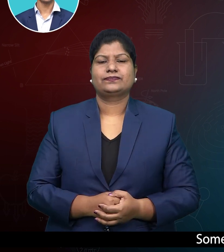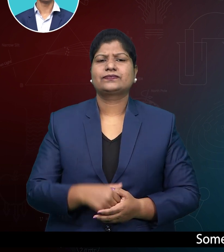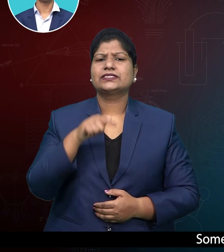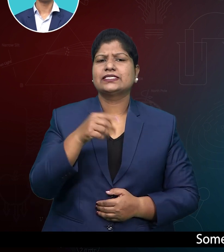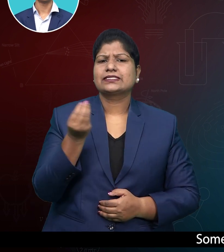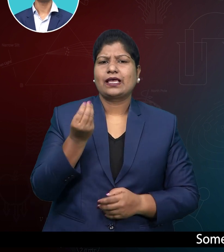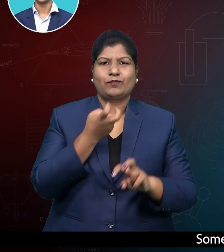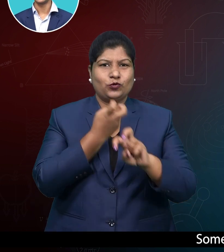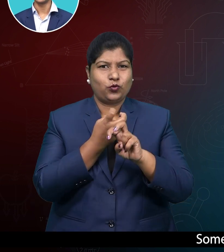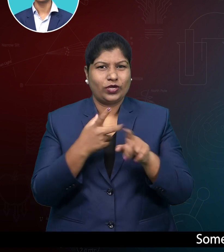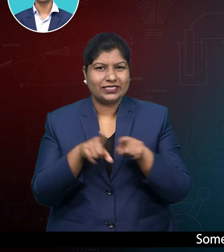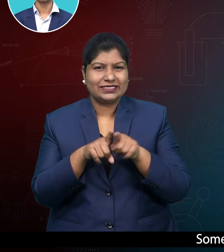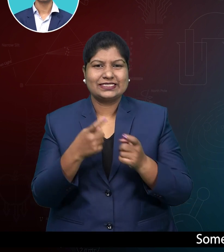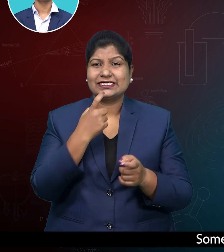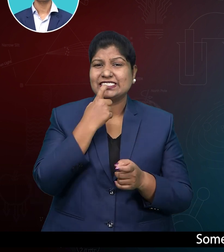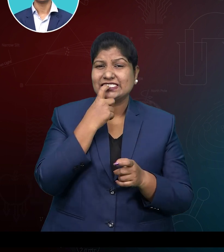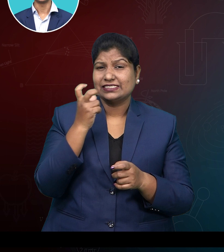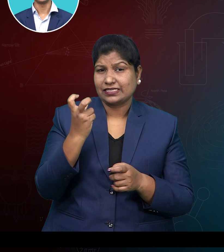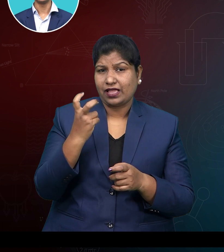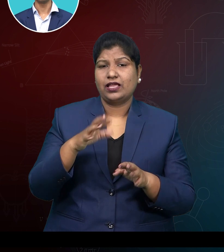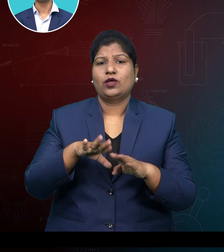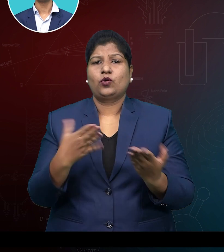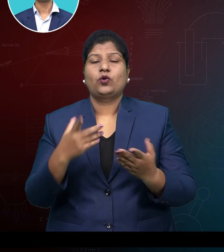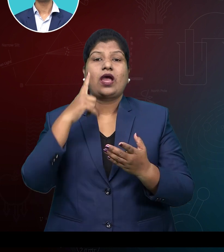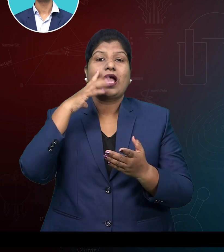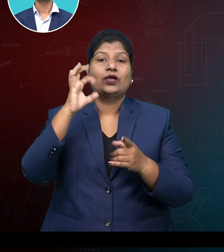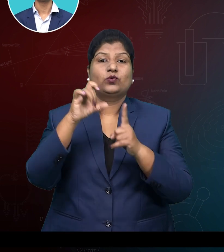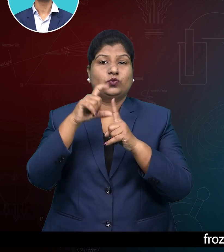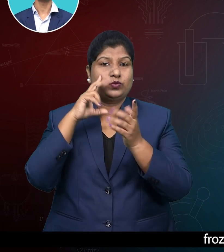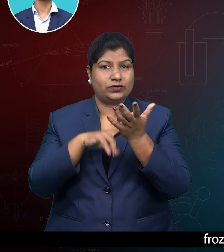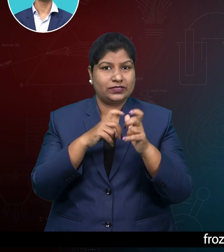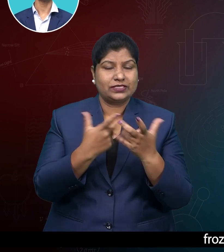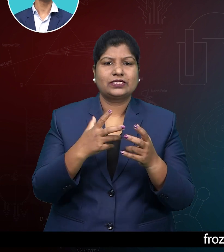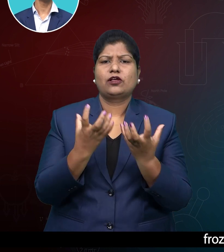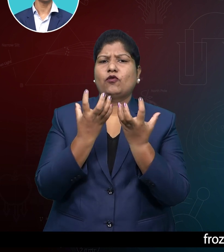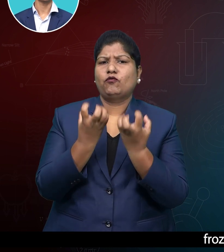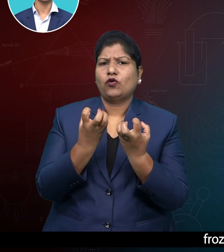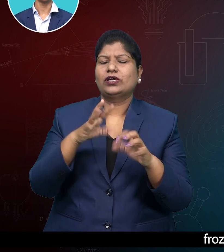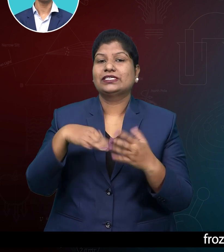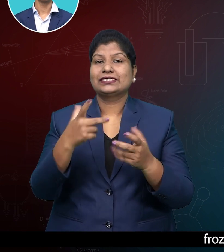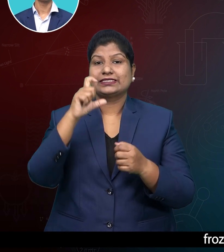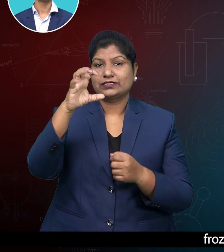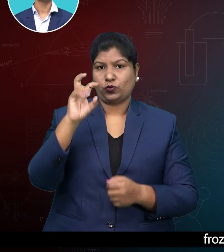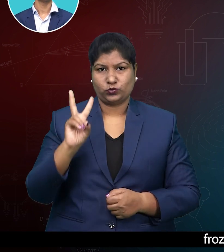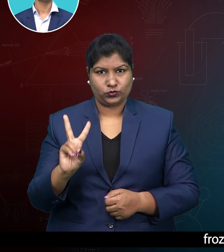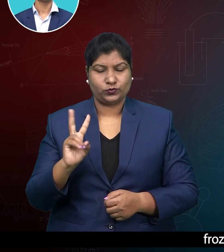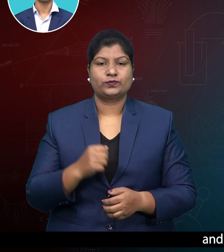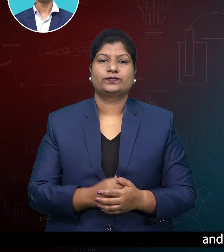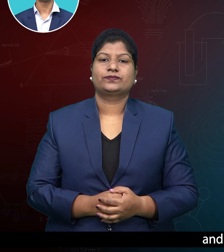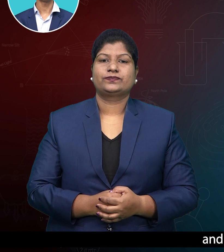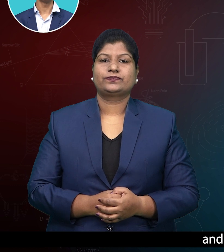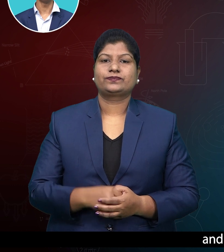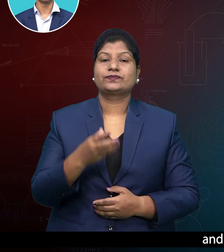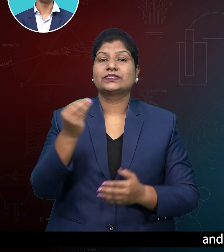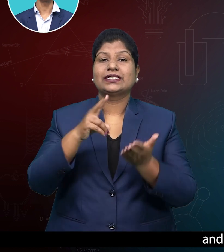Some solids like dry ice, iodine, frozen carbon dioxide